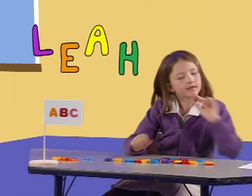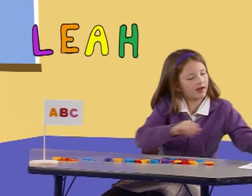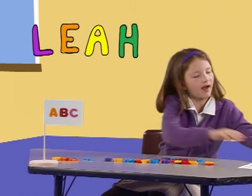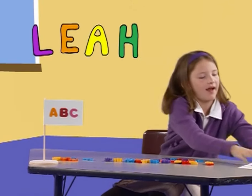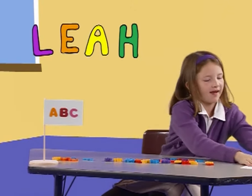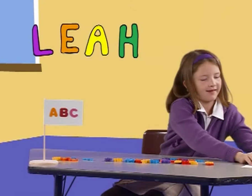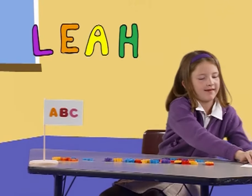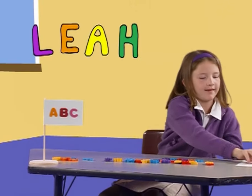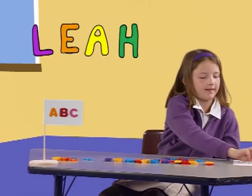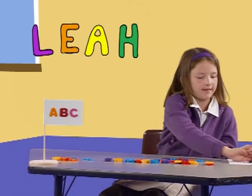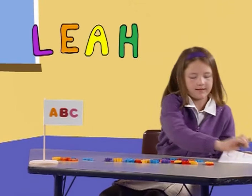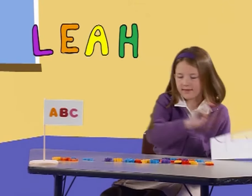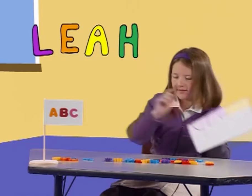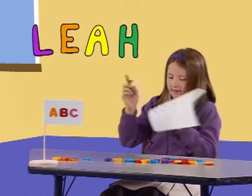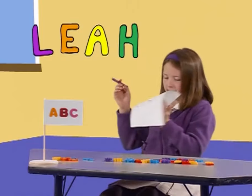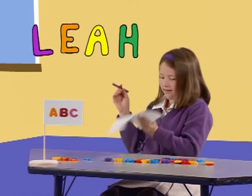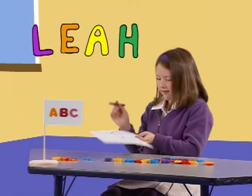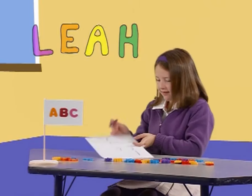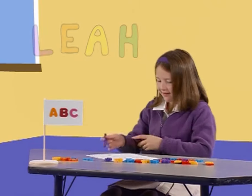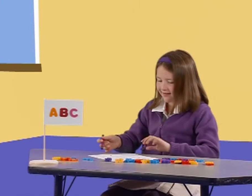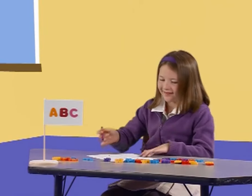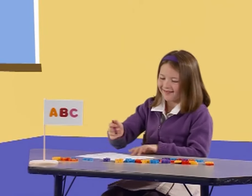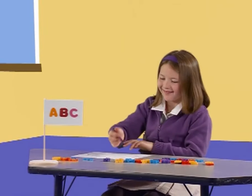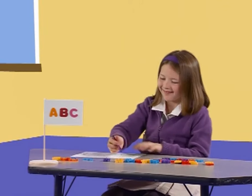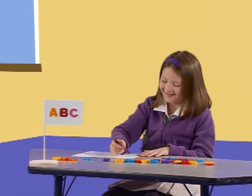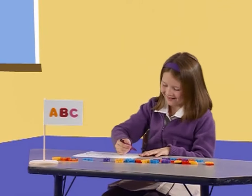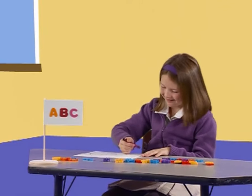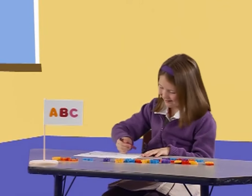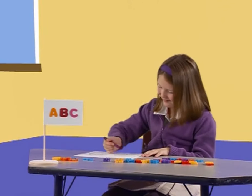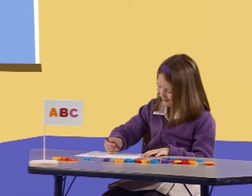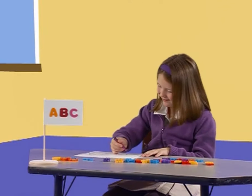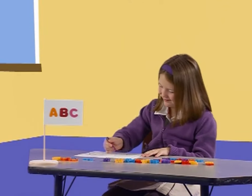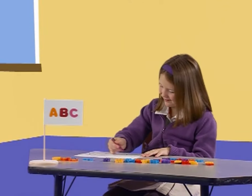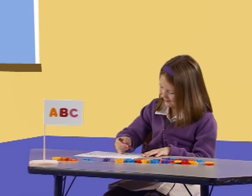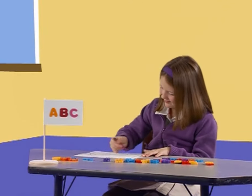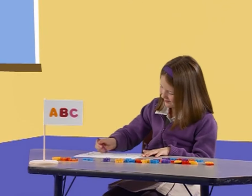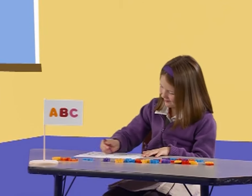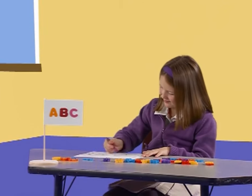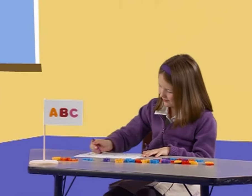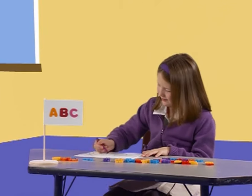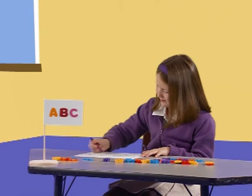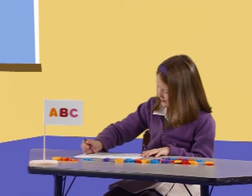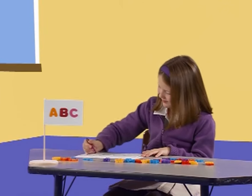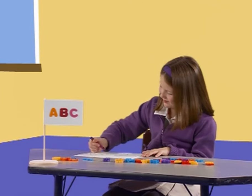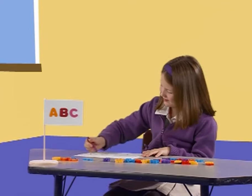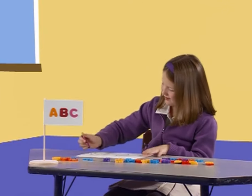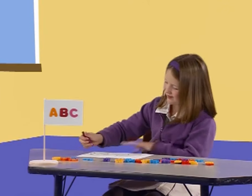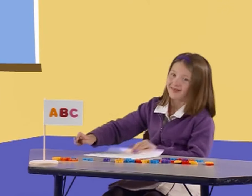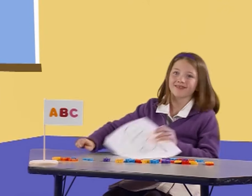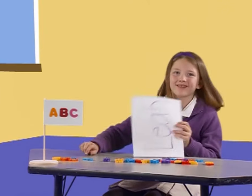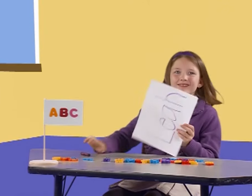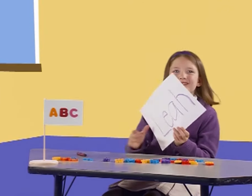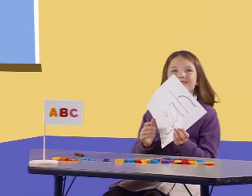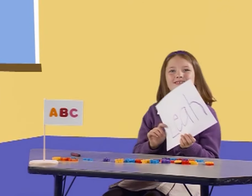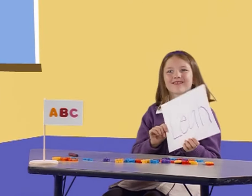Learn the alphabet ABCs. Words are letters you can read. Use the letters,